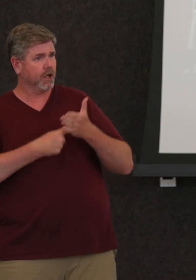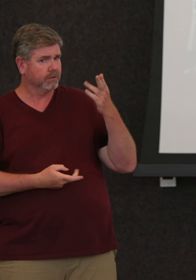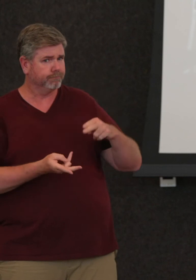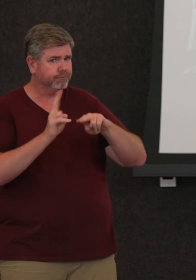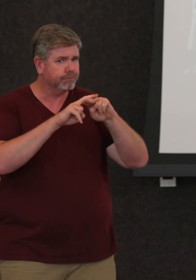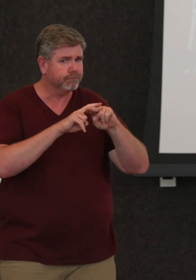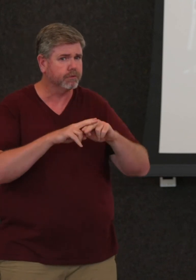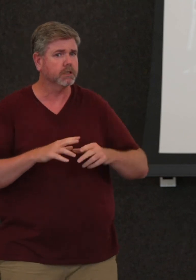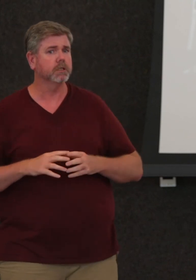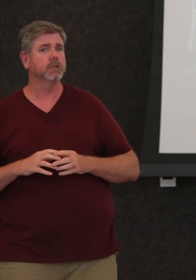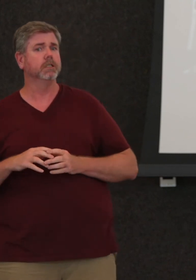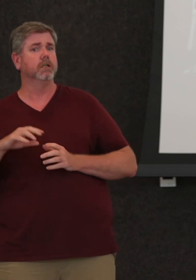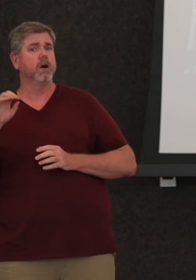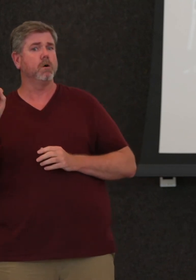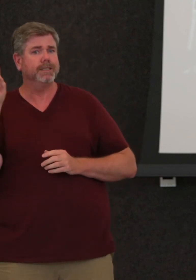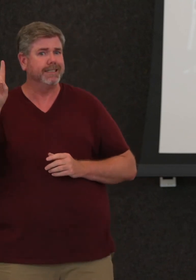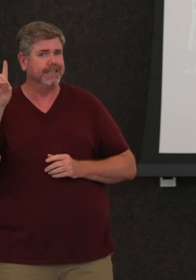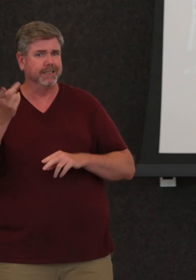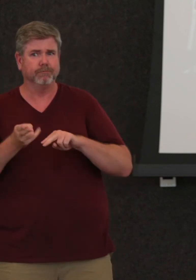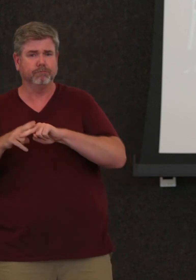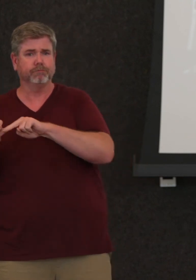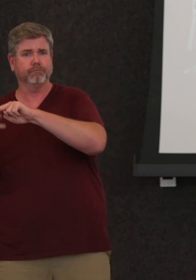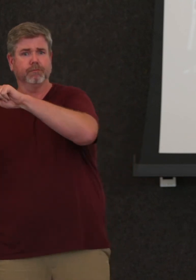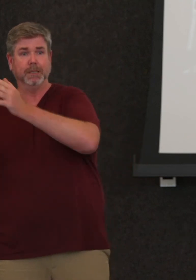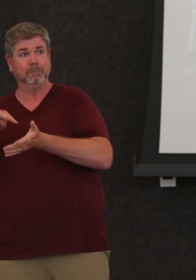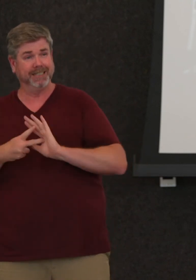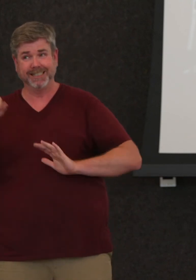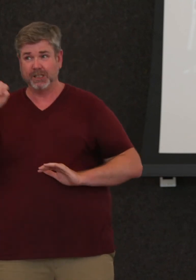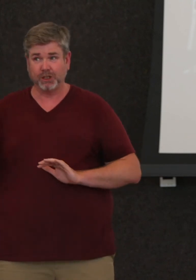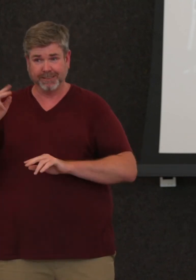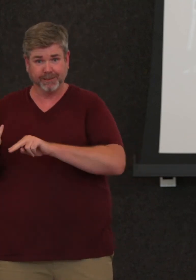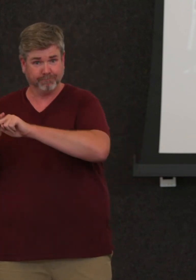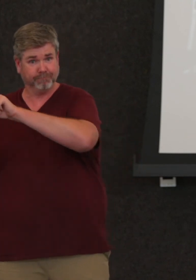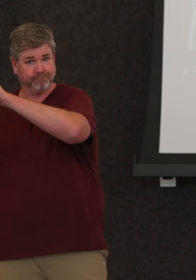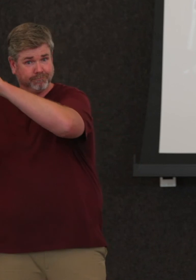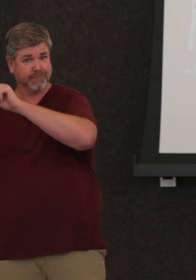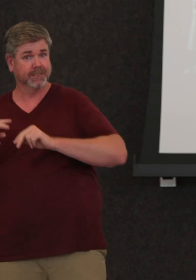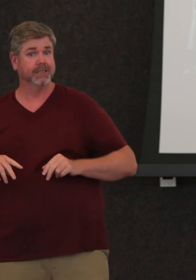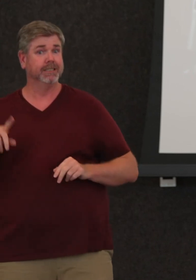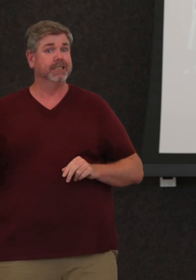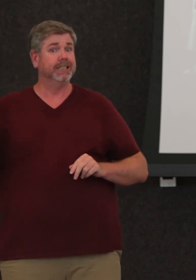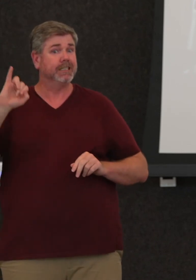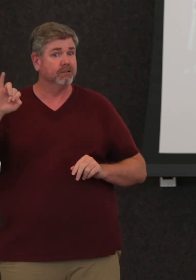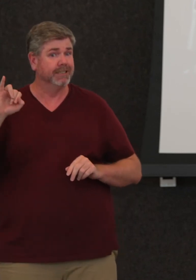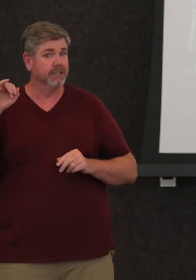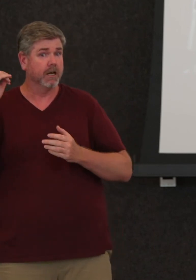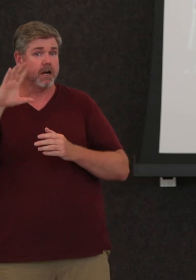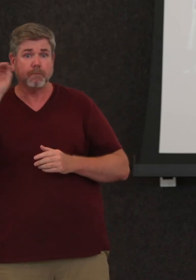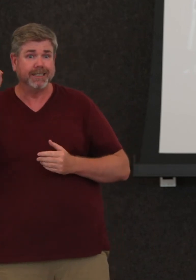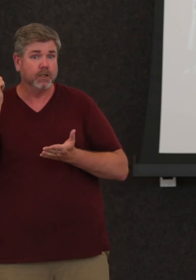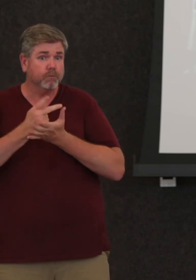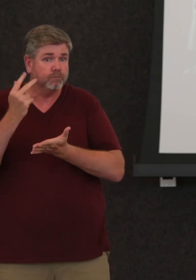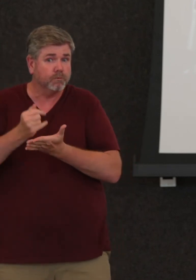drug overdoses we've seen in Santa Clara County? So do insurance companies tend to approve all these programs, or are they free of charge